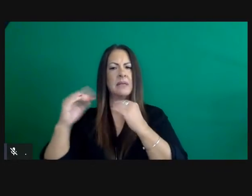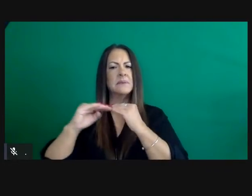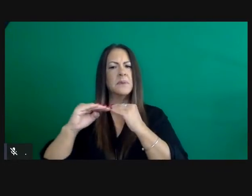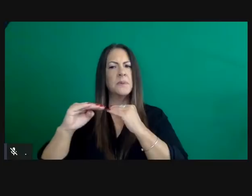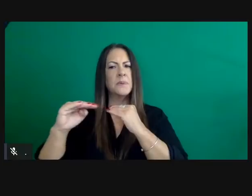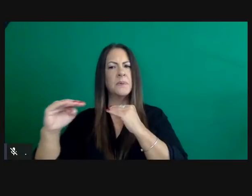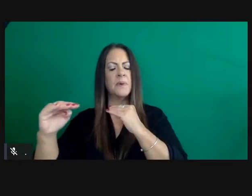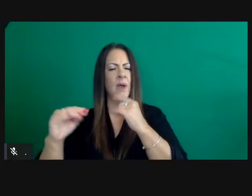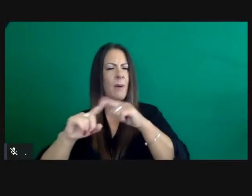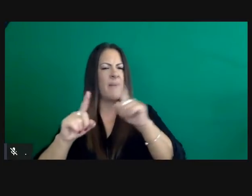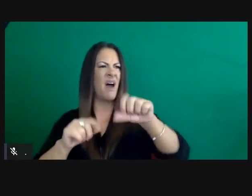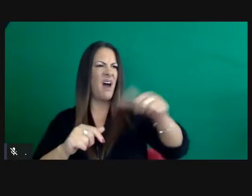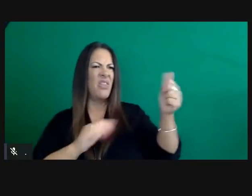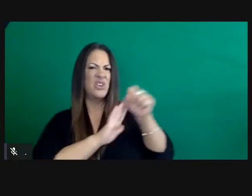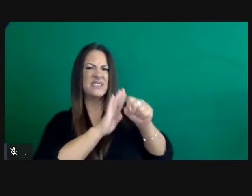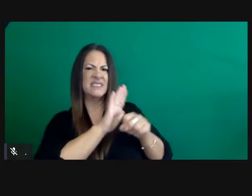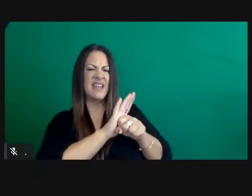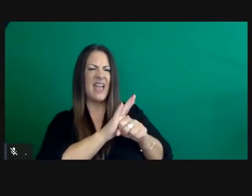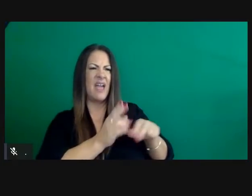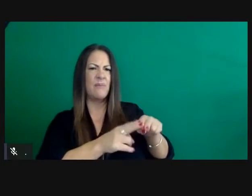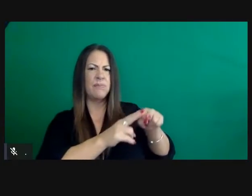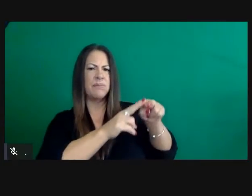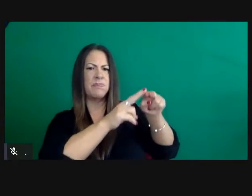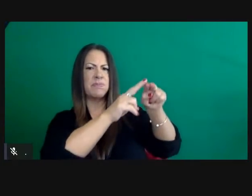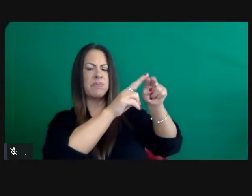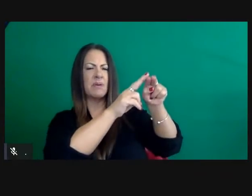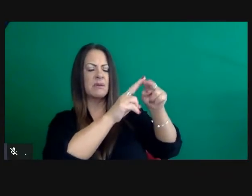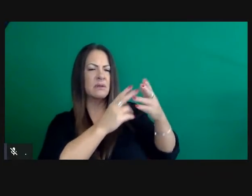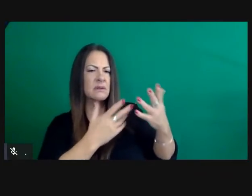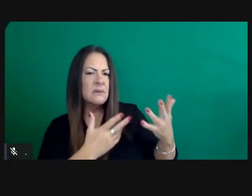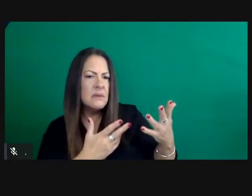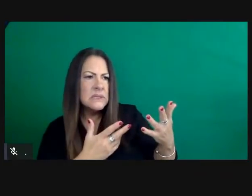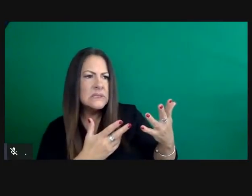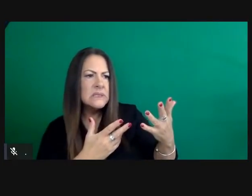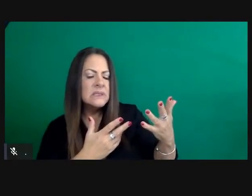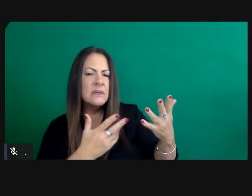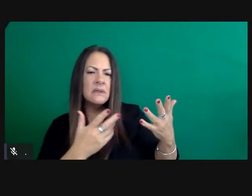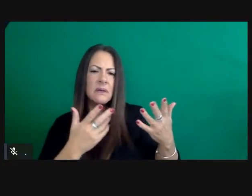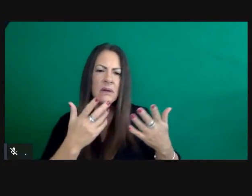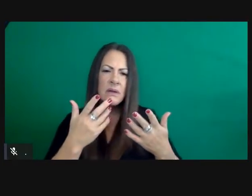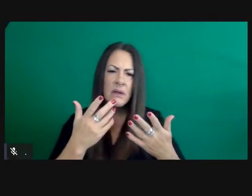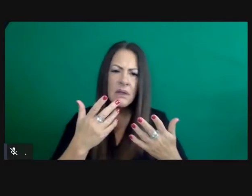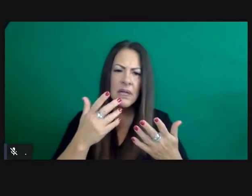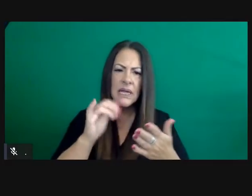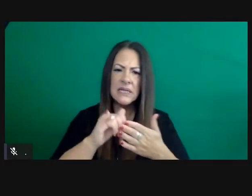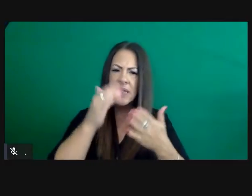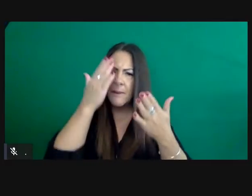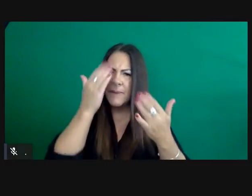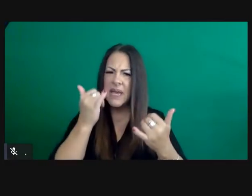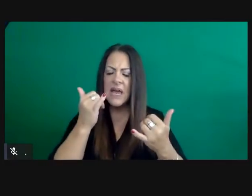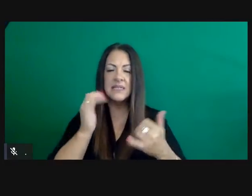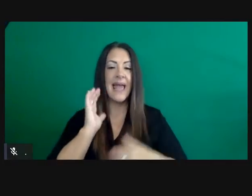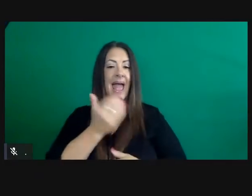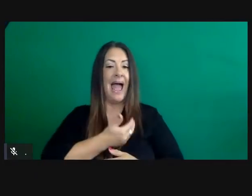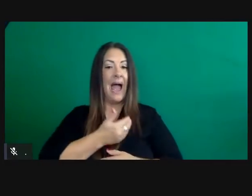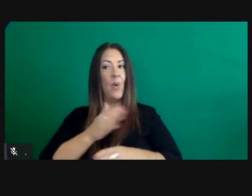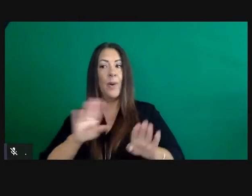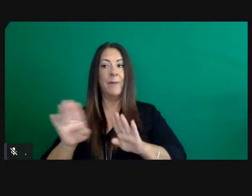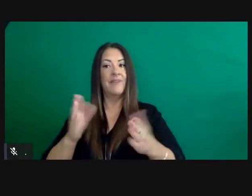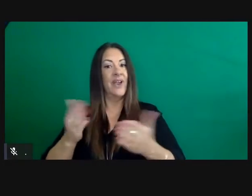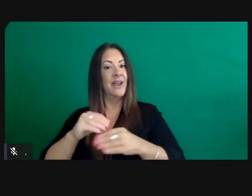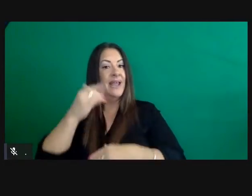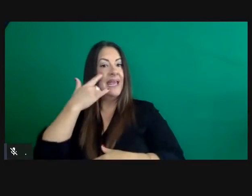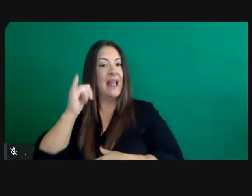other states starting to rise in their number of cases. Is it that the behavior here in California